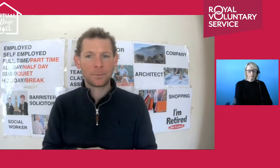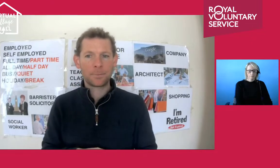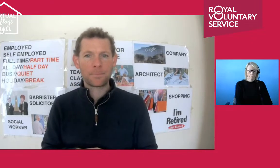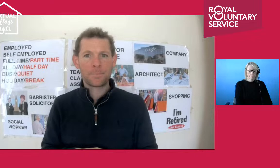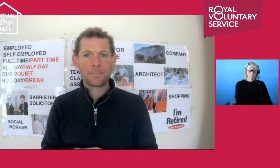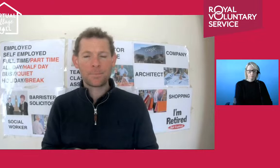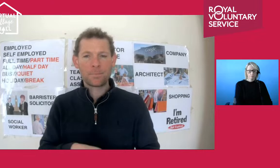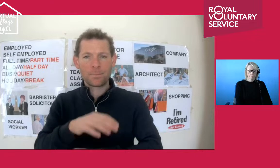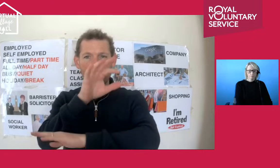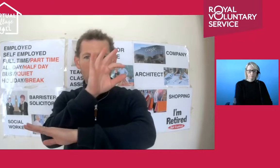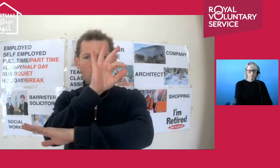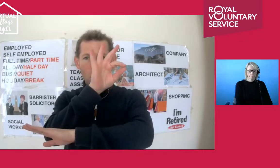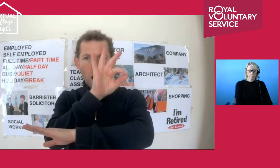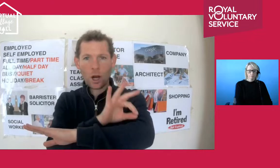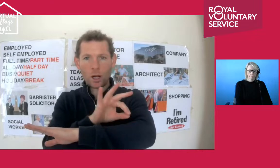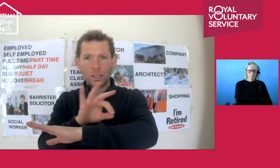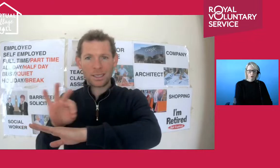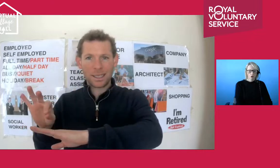company,